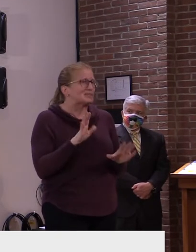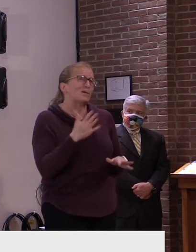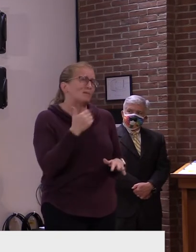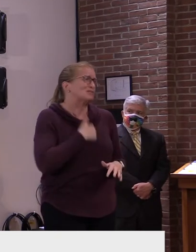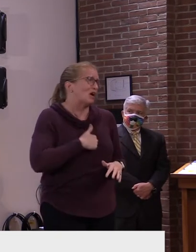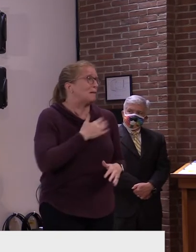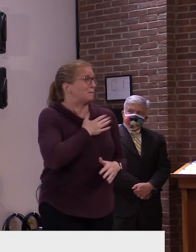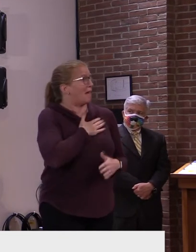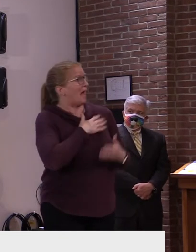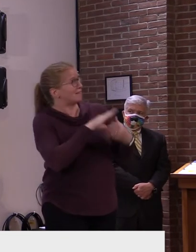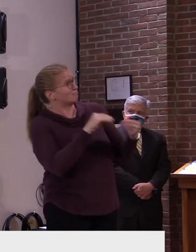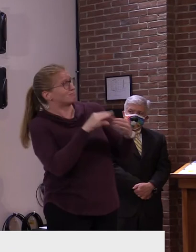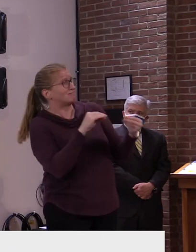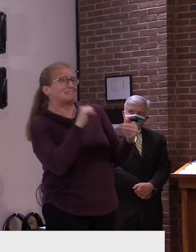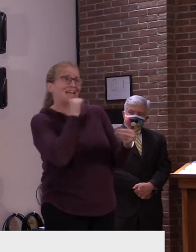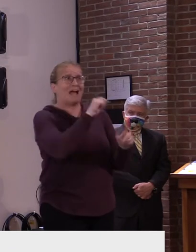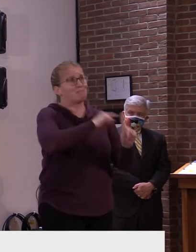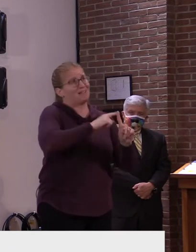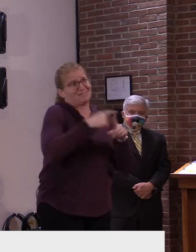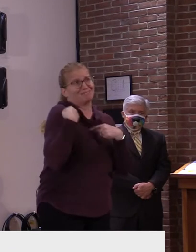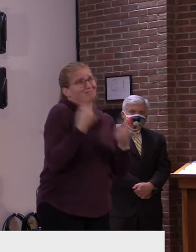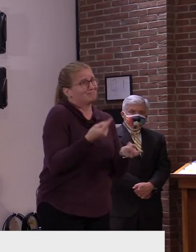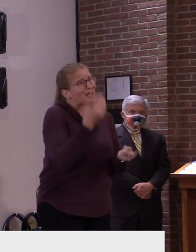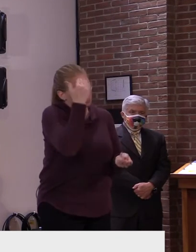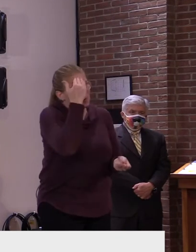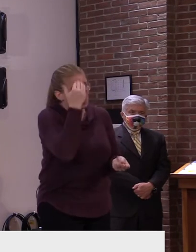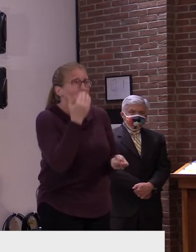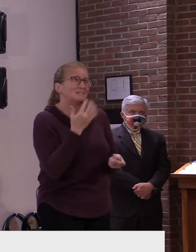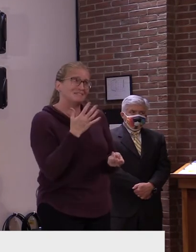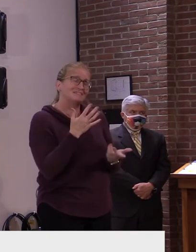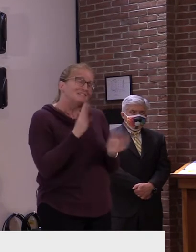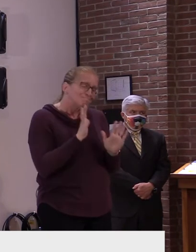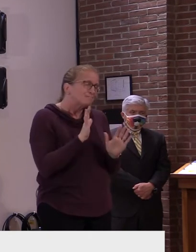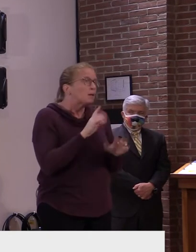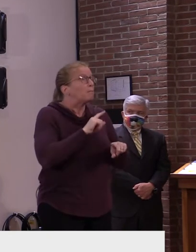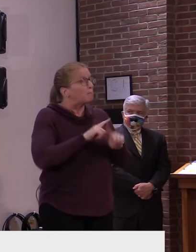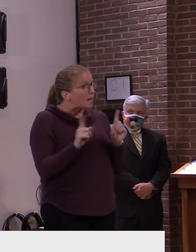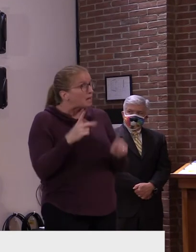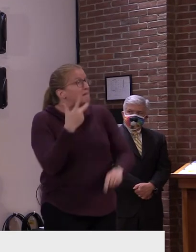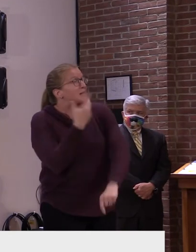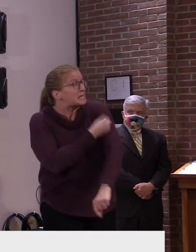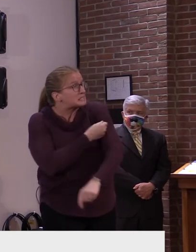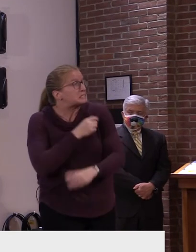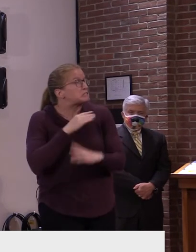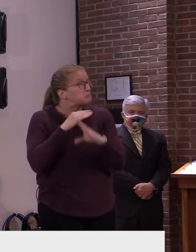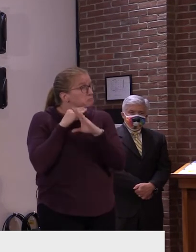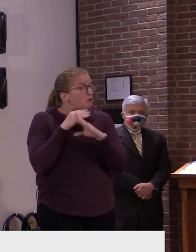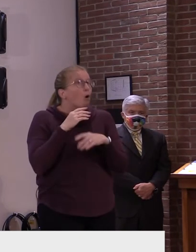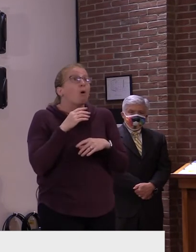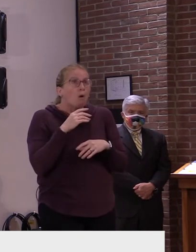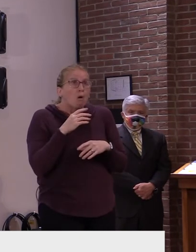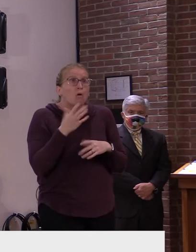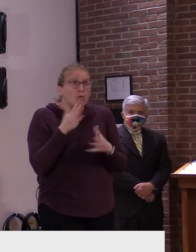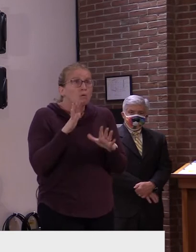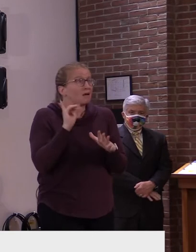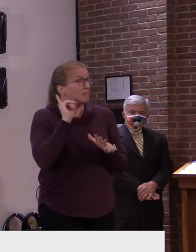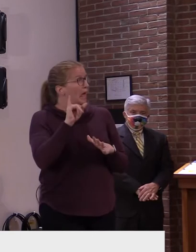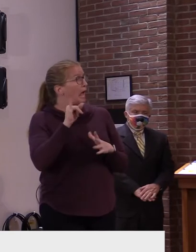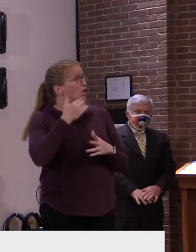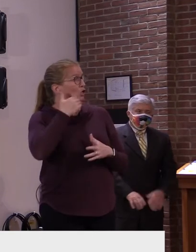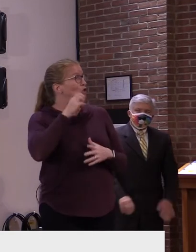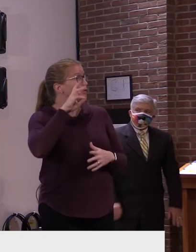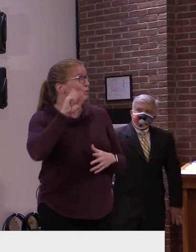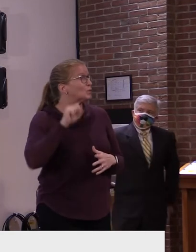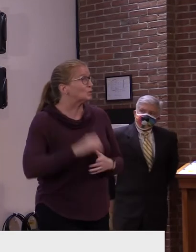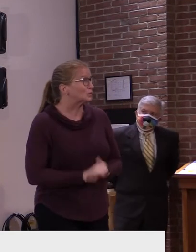be so i do want to be upbeat about a vaccine perhaps more upbeat than i've been all along when our